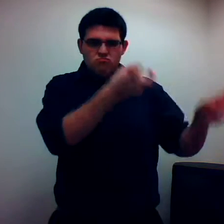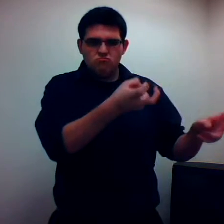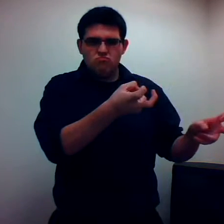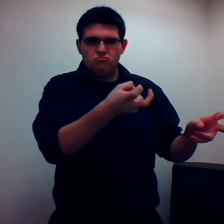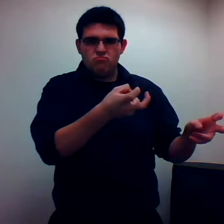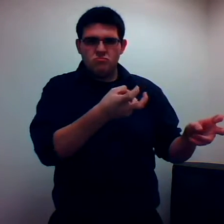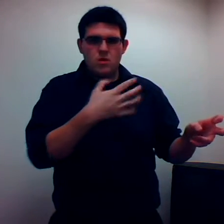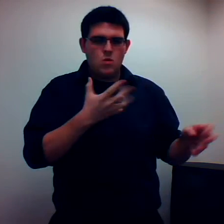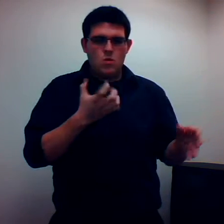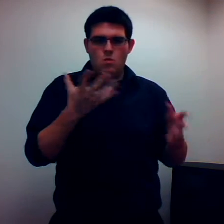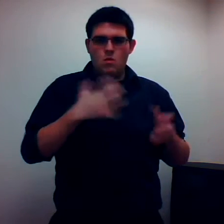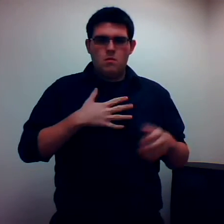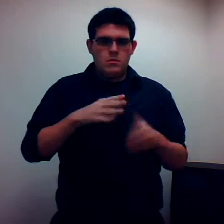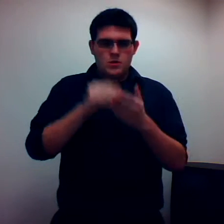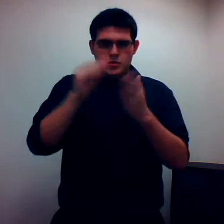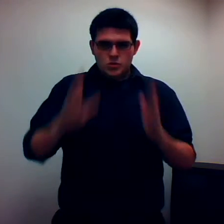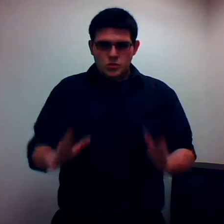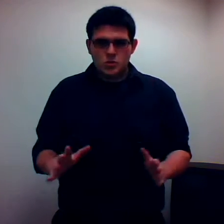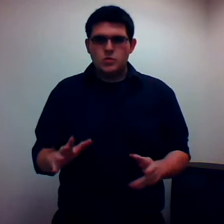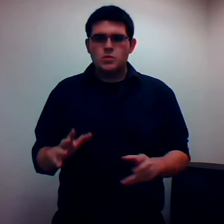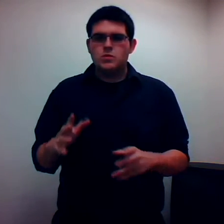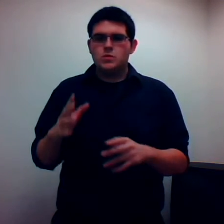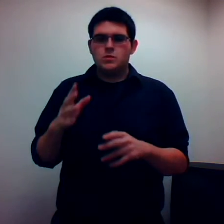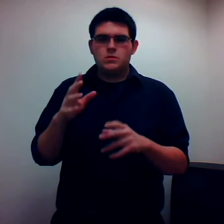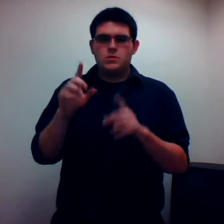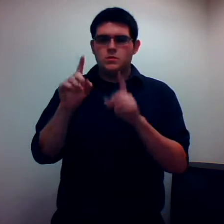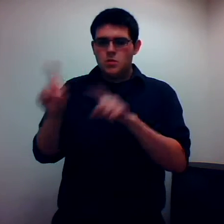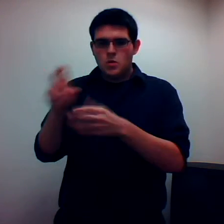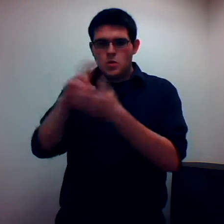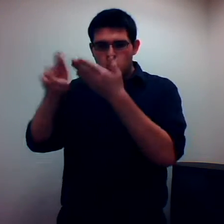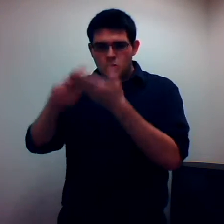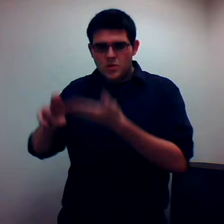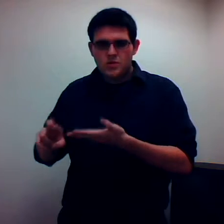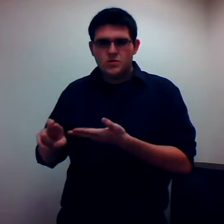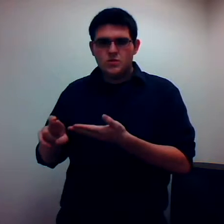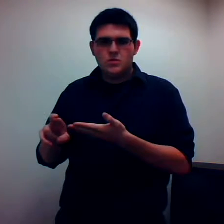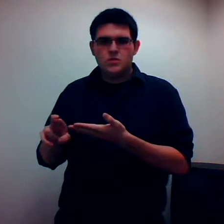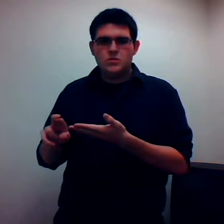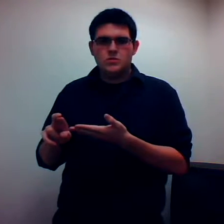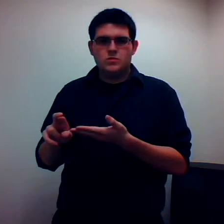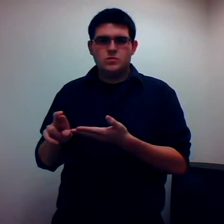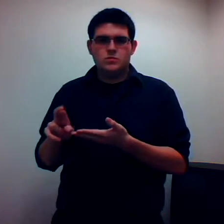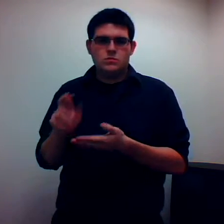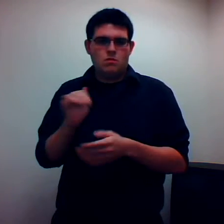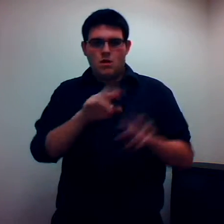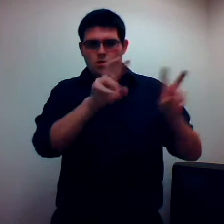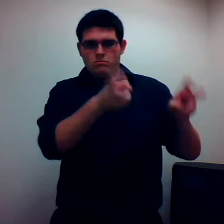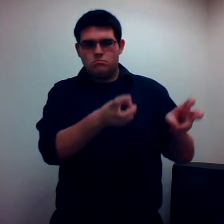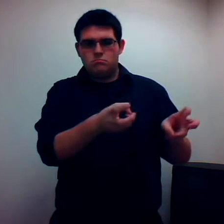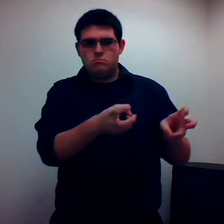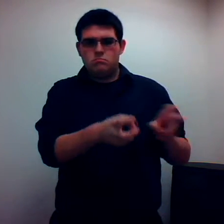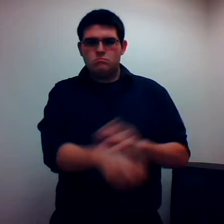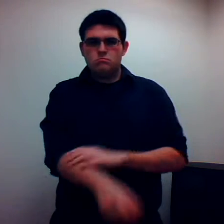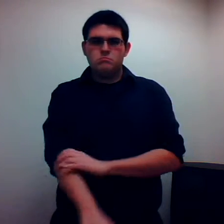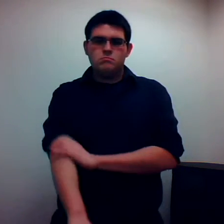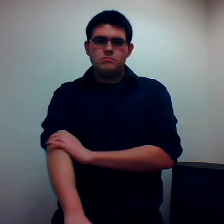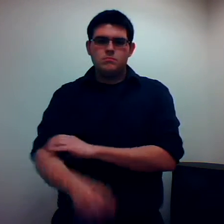then writing from a journal or periodical or some such source. And then they assemble